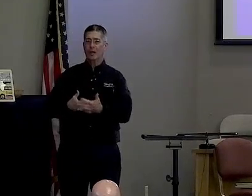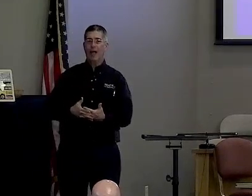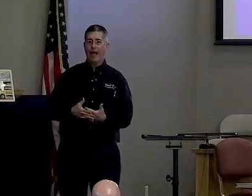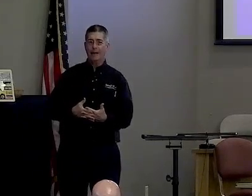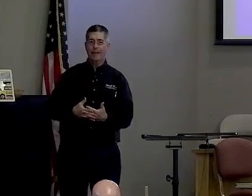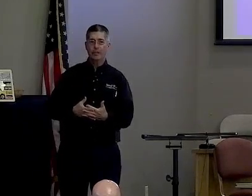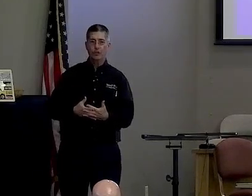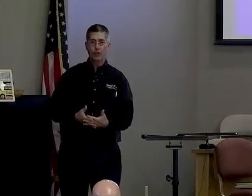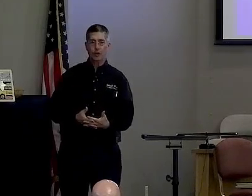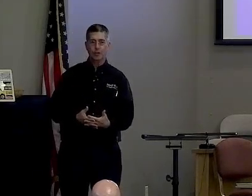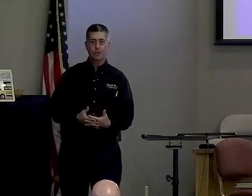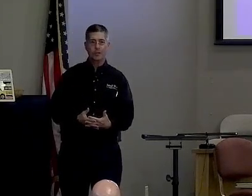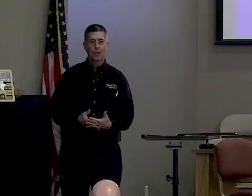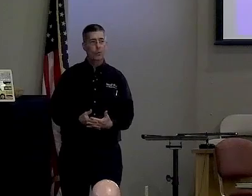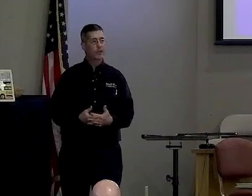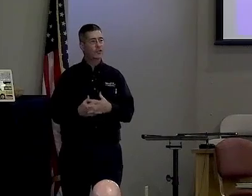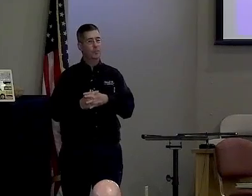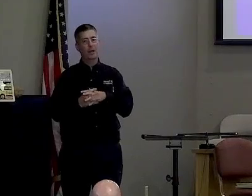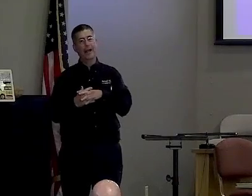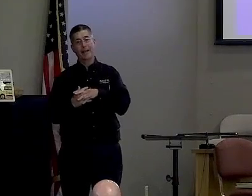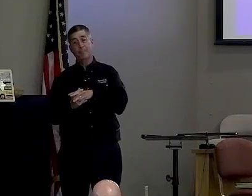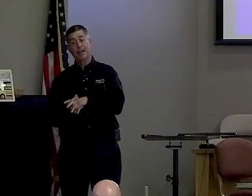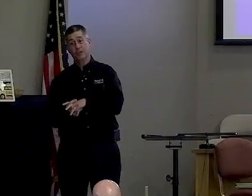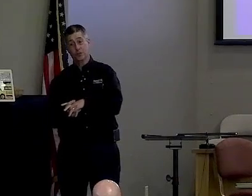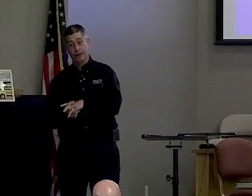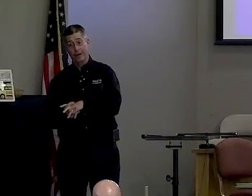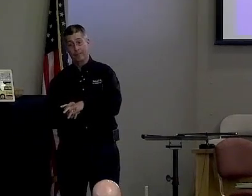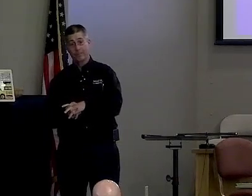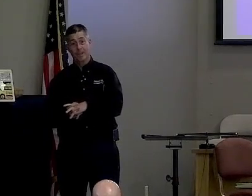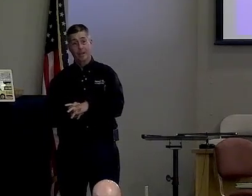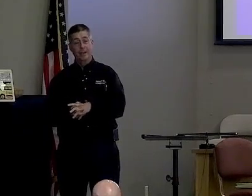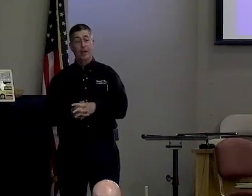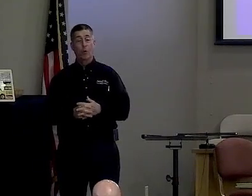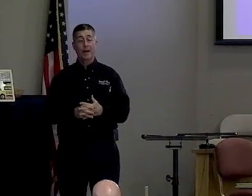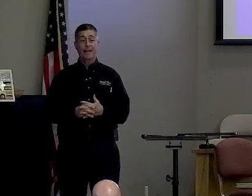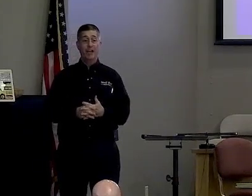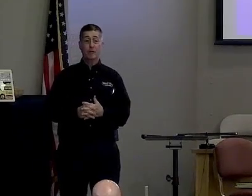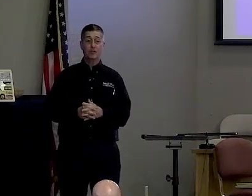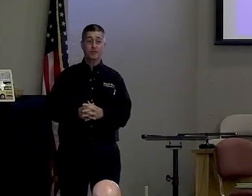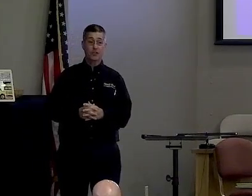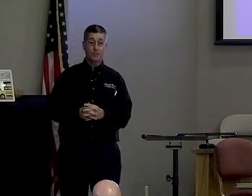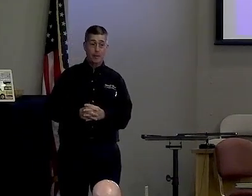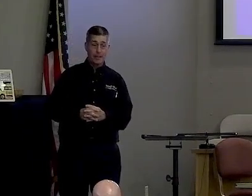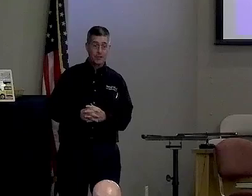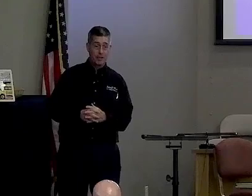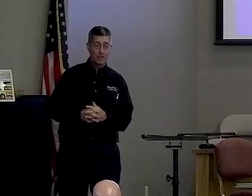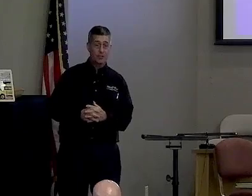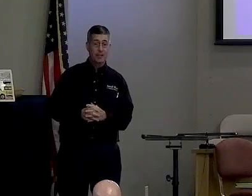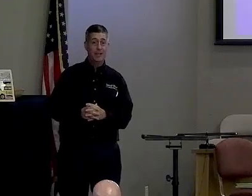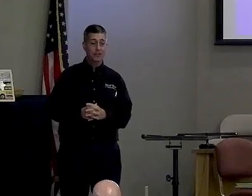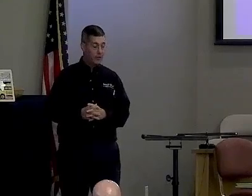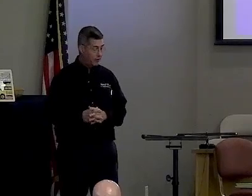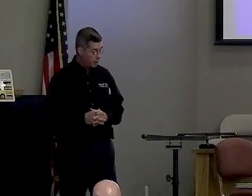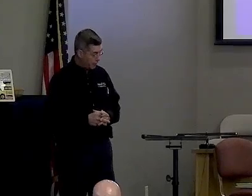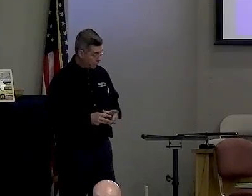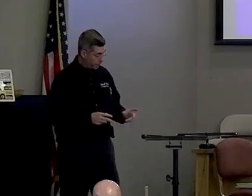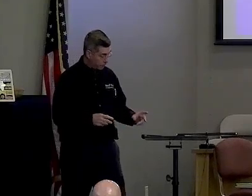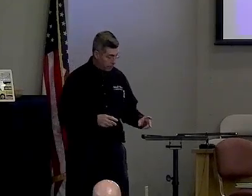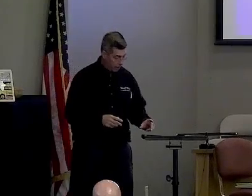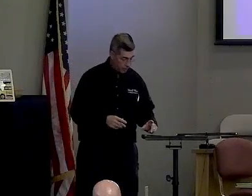lot in church. We assume a lot in ministry. What a deaf person's experience is, is very, very different from ours.